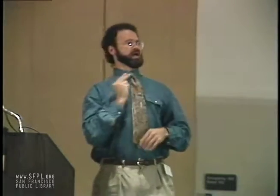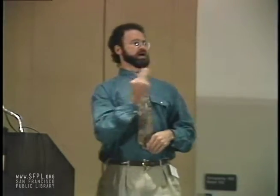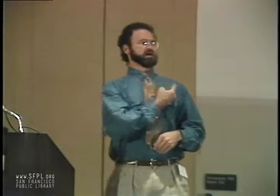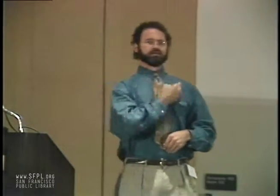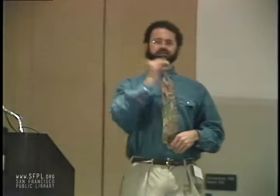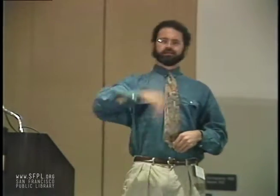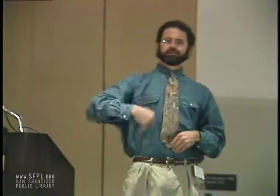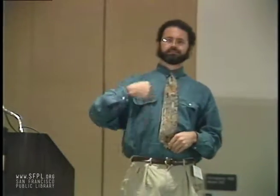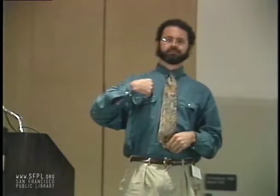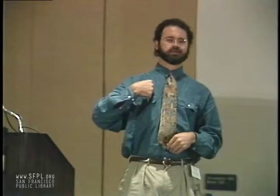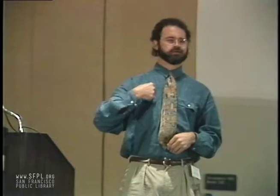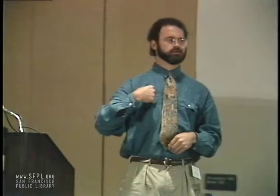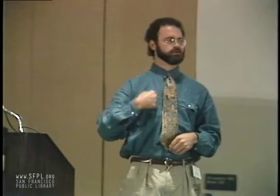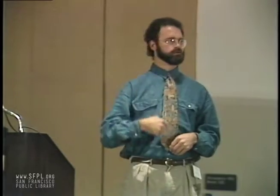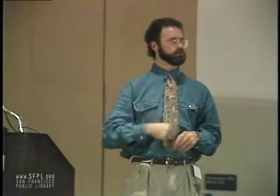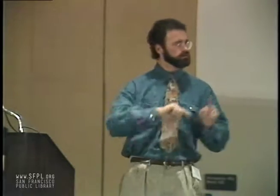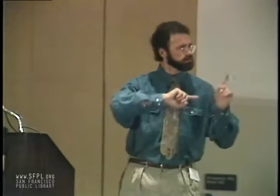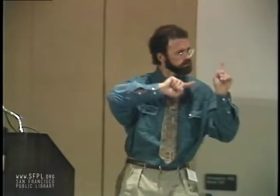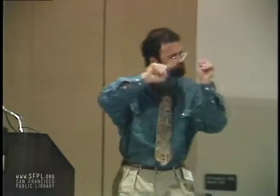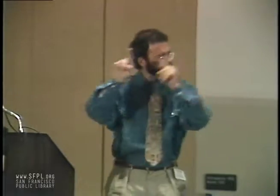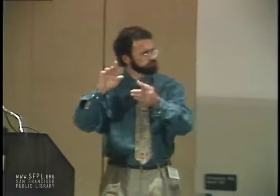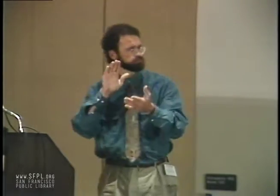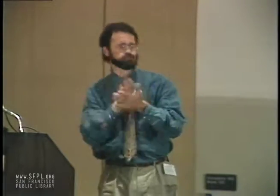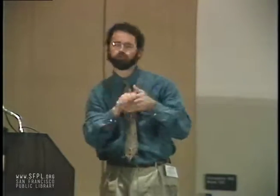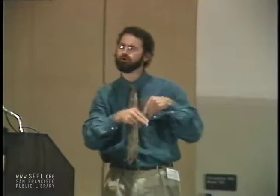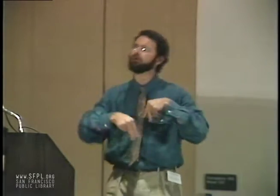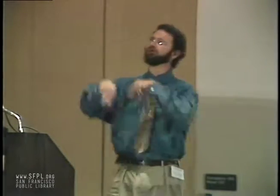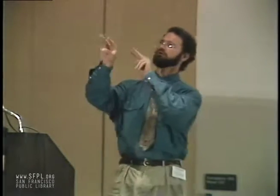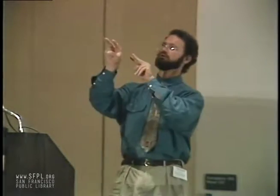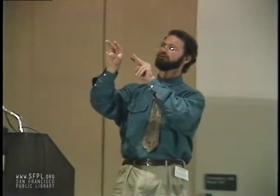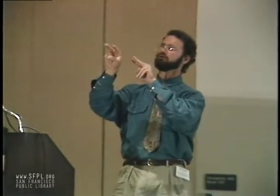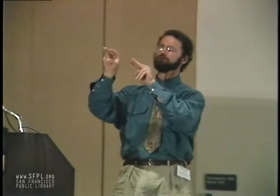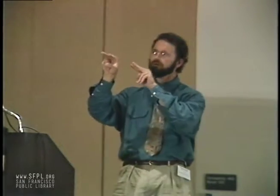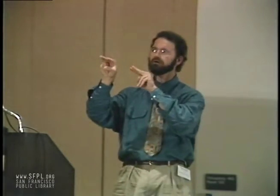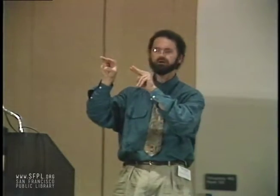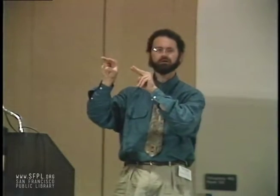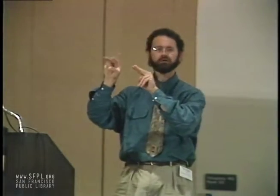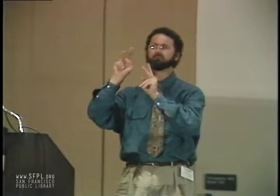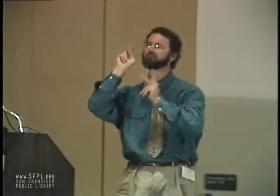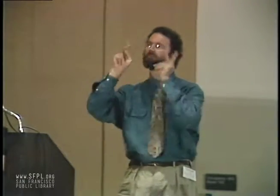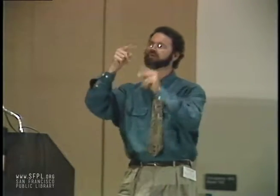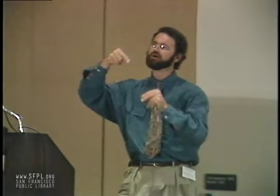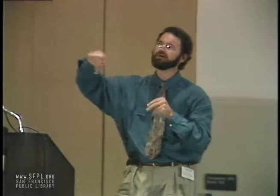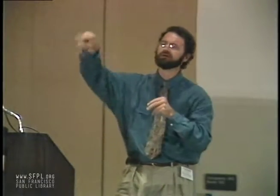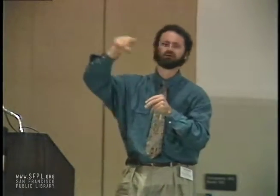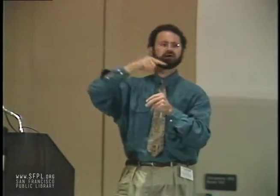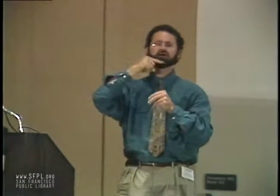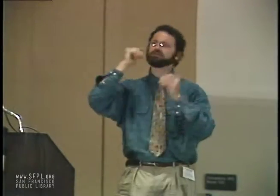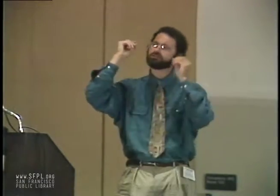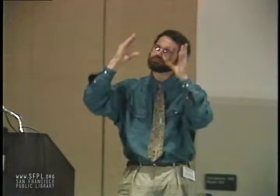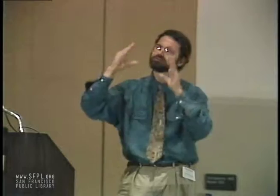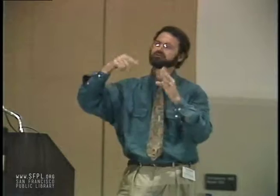assumed that deaf meant us, me. I'm like the rest of the people in my family that I've grown up seeing.